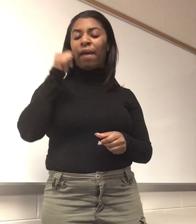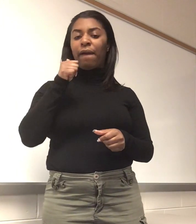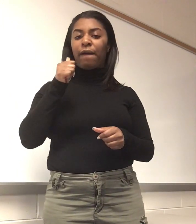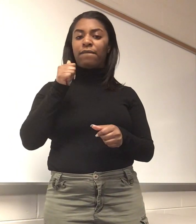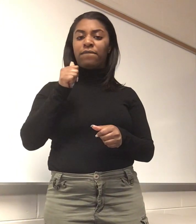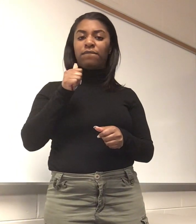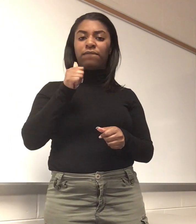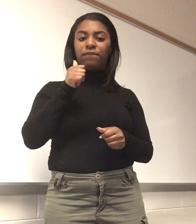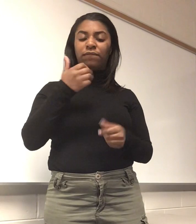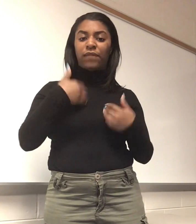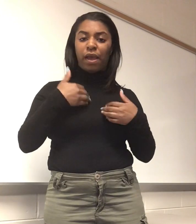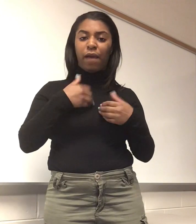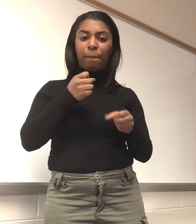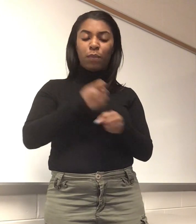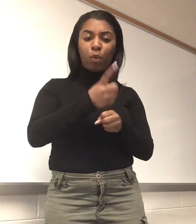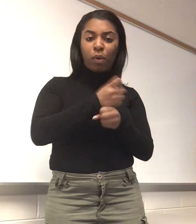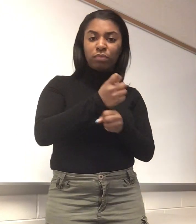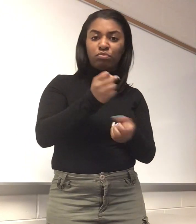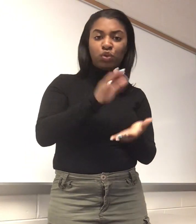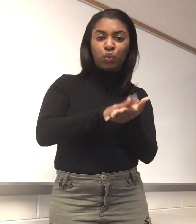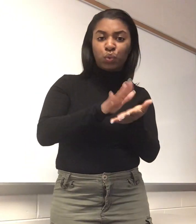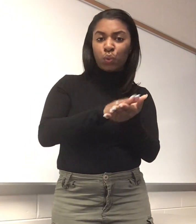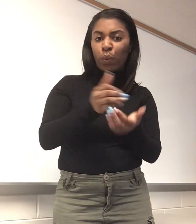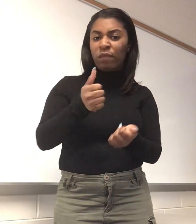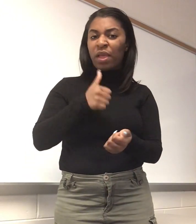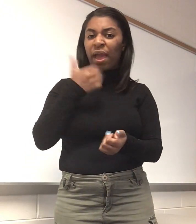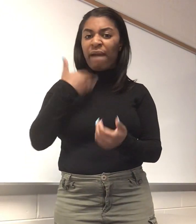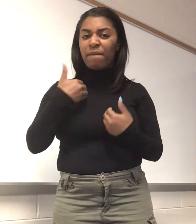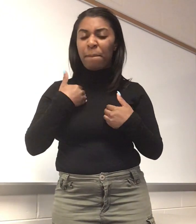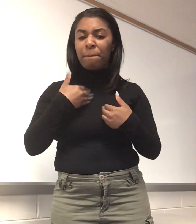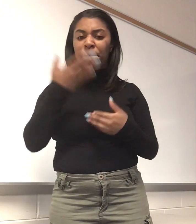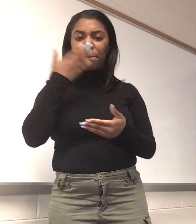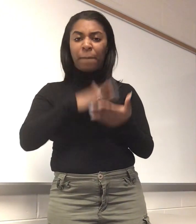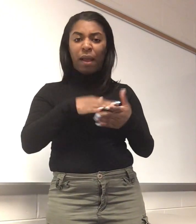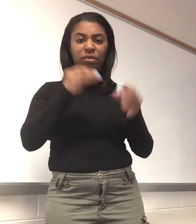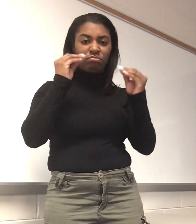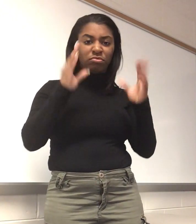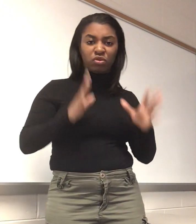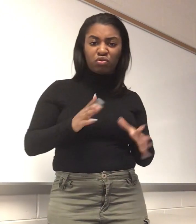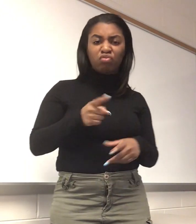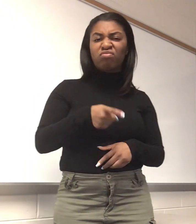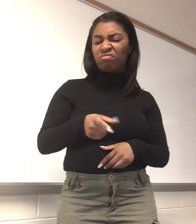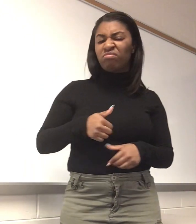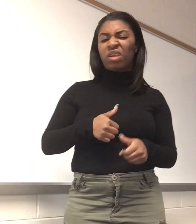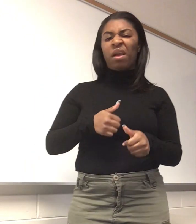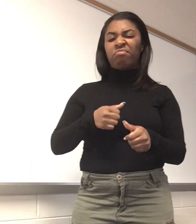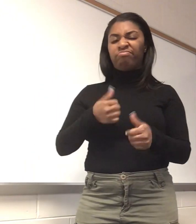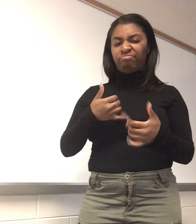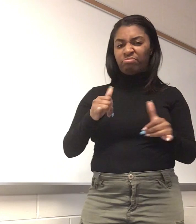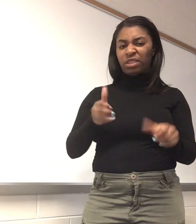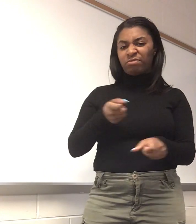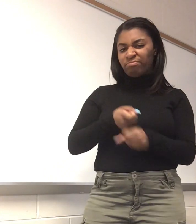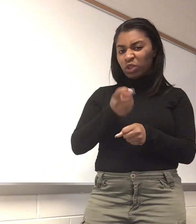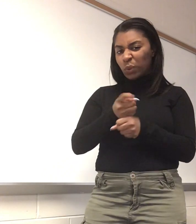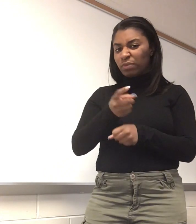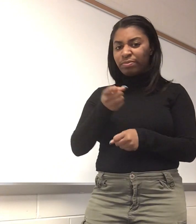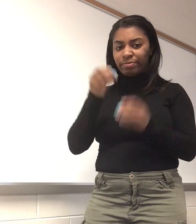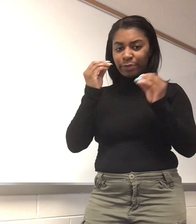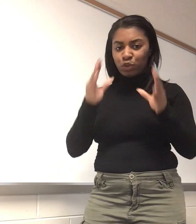stuff. That's excellent. Thank you. You can really tell Rowling loves archetypal theory. Tons of archetypes. Yes. I don't know if the Mad